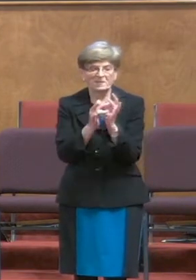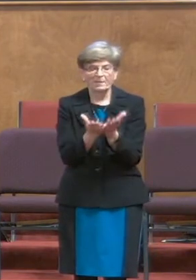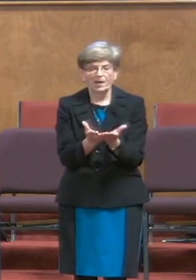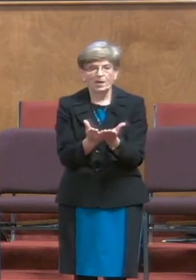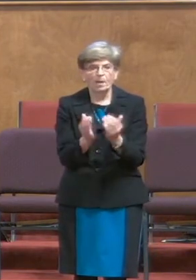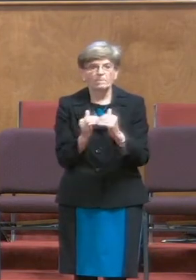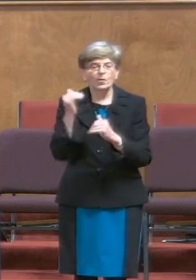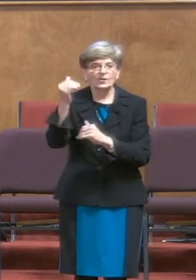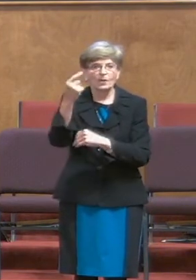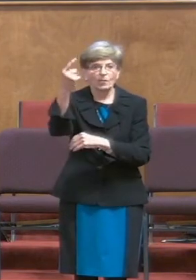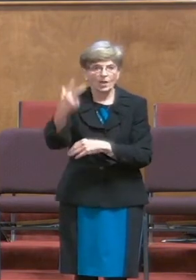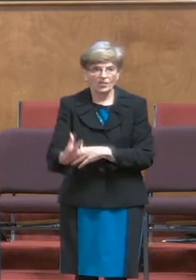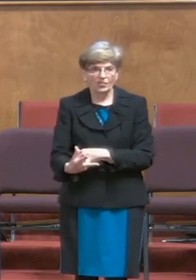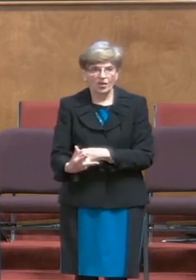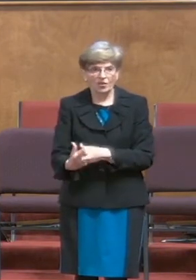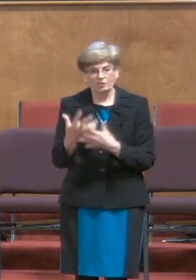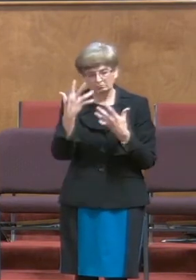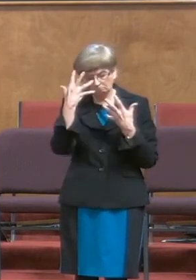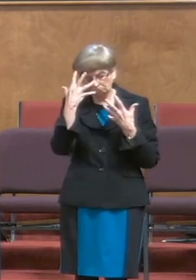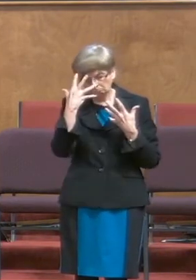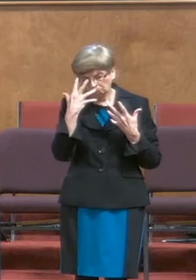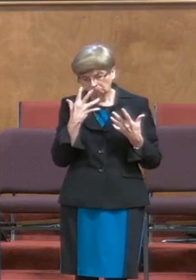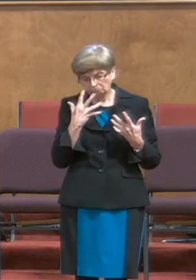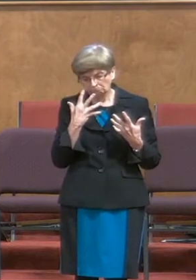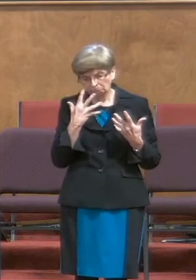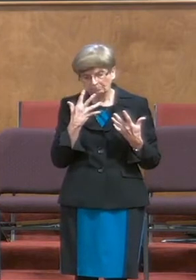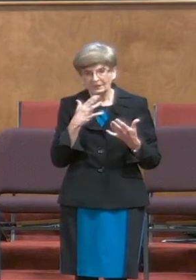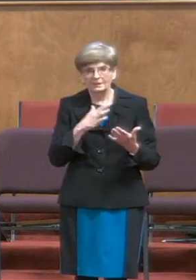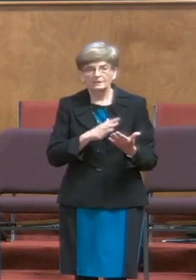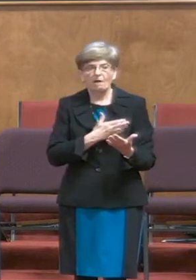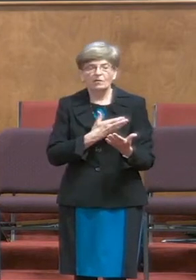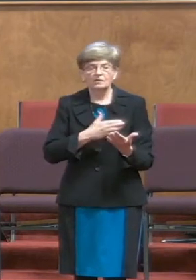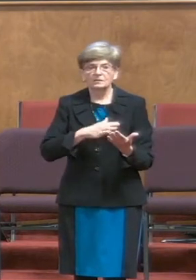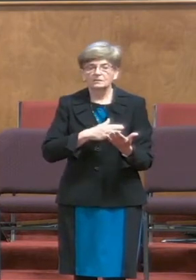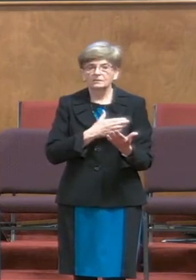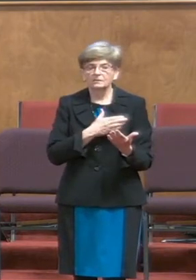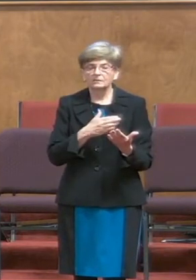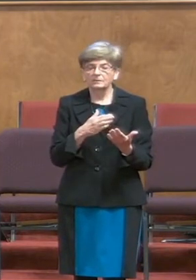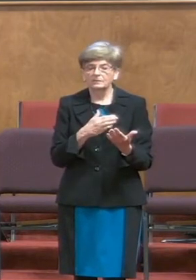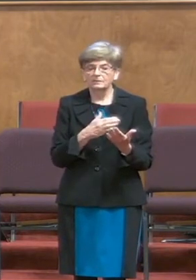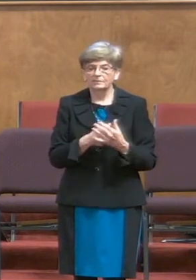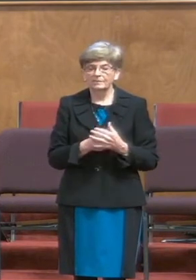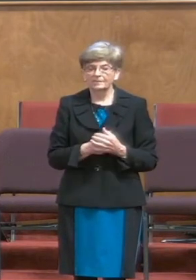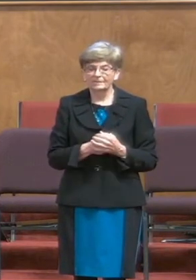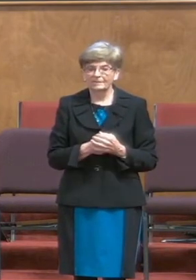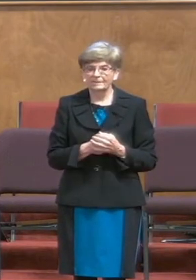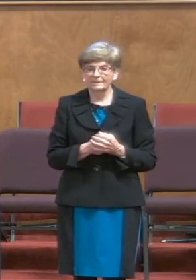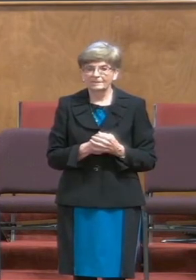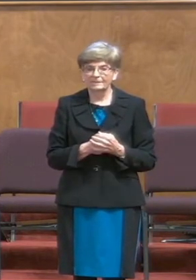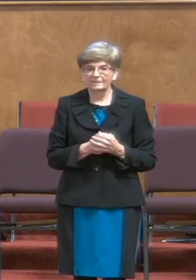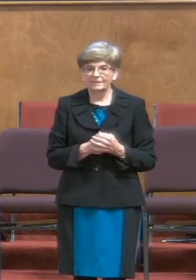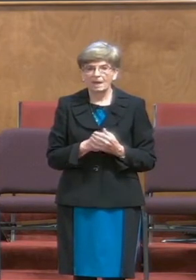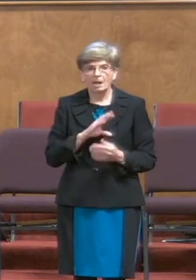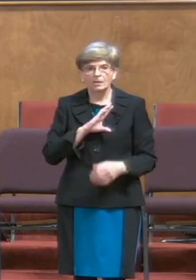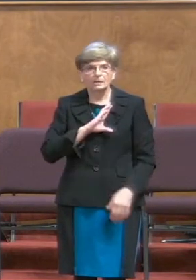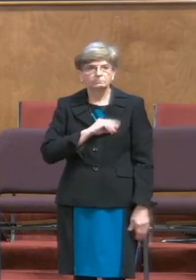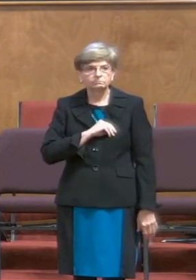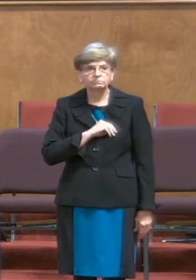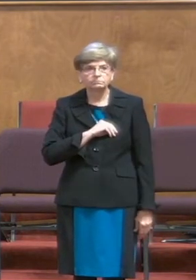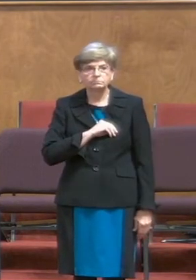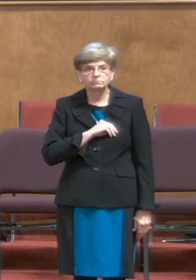are songs of lament. They're songs of just crushing blows in